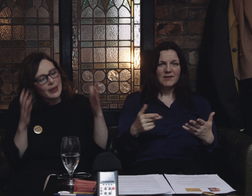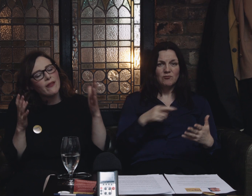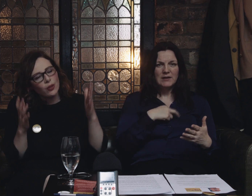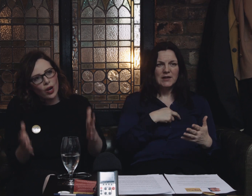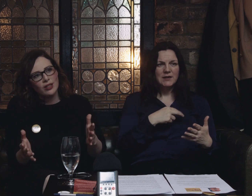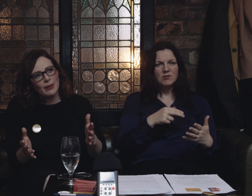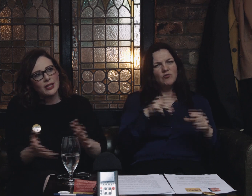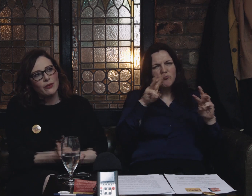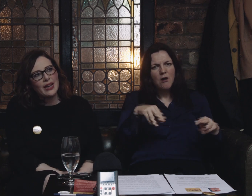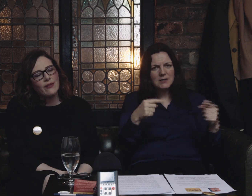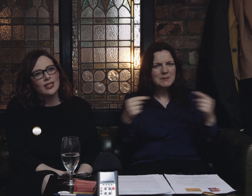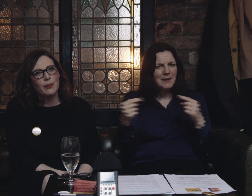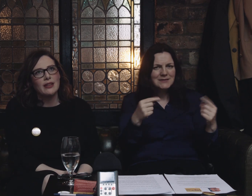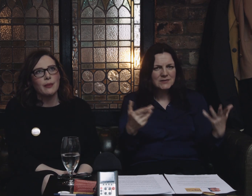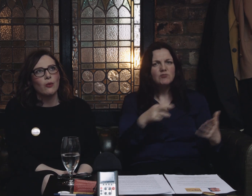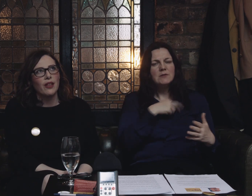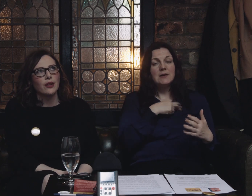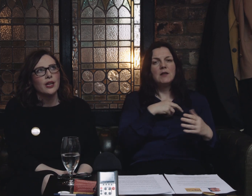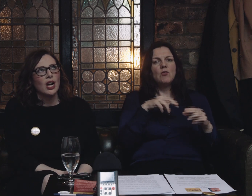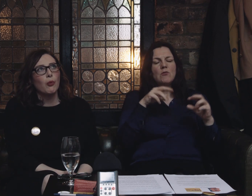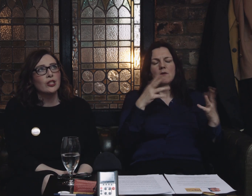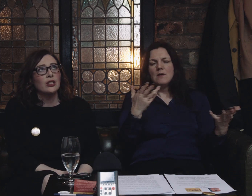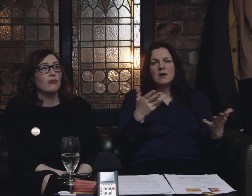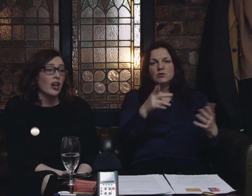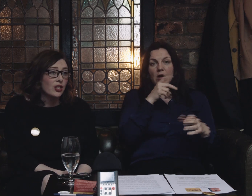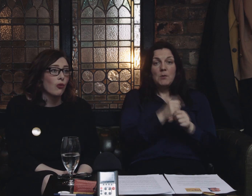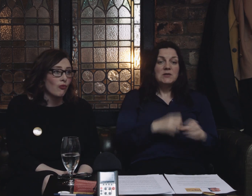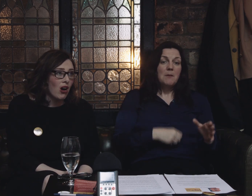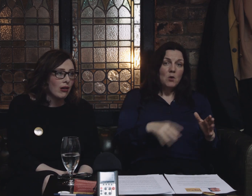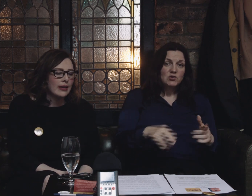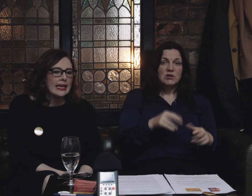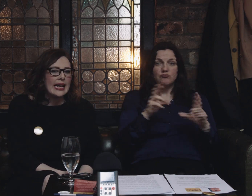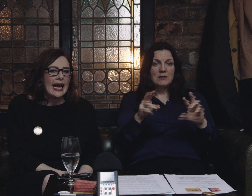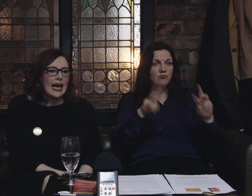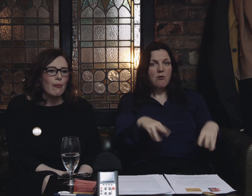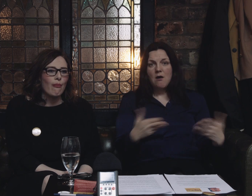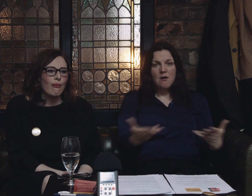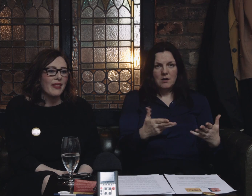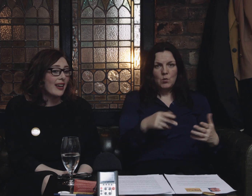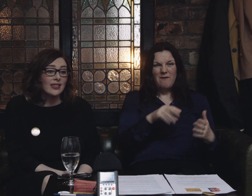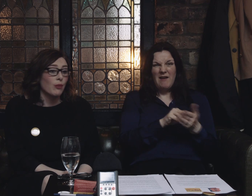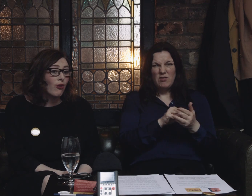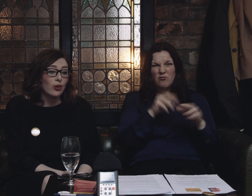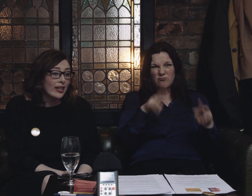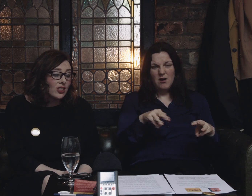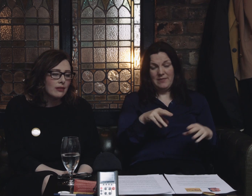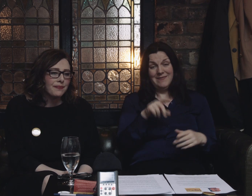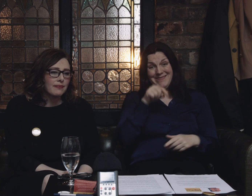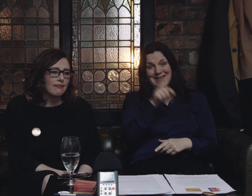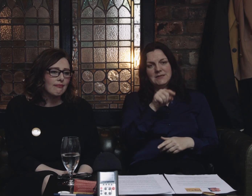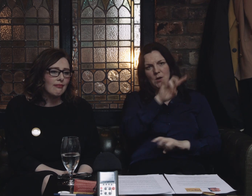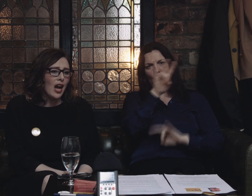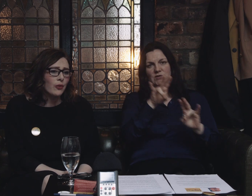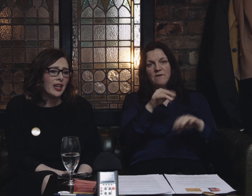well, we've just been having the wrong debate. We've been having a debate about whether abortion is right or wrong. And that is a moral